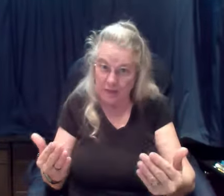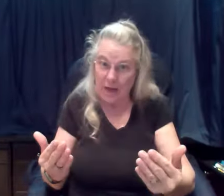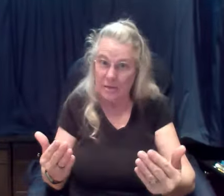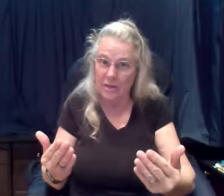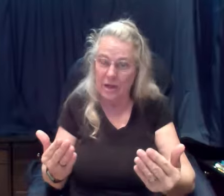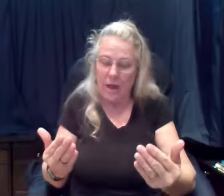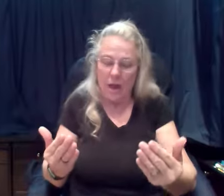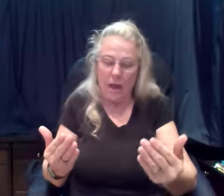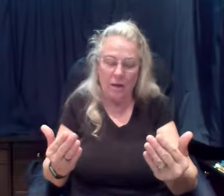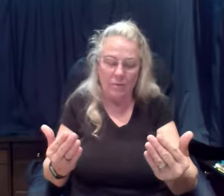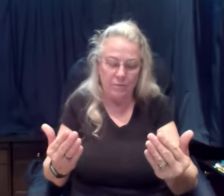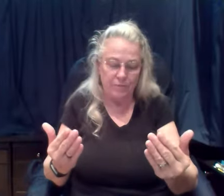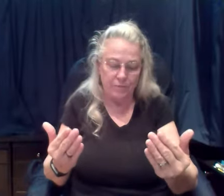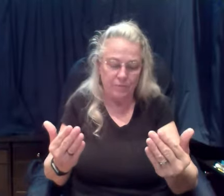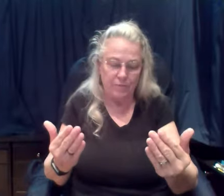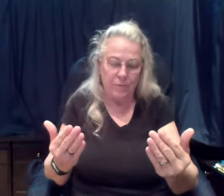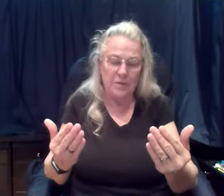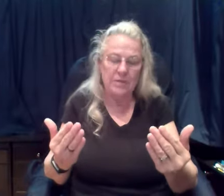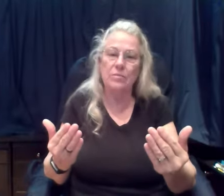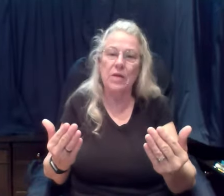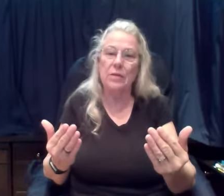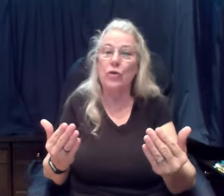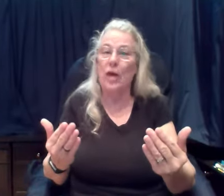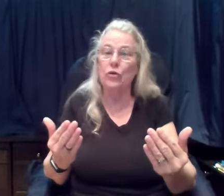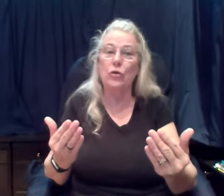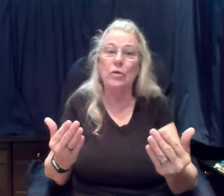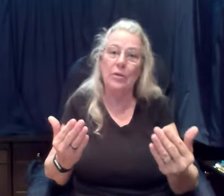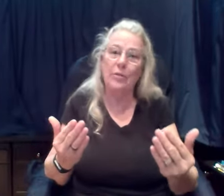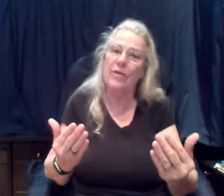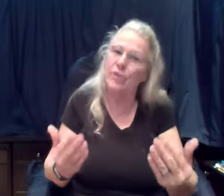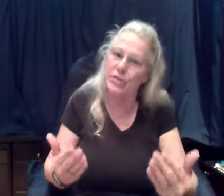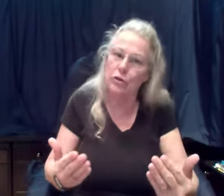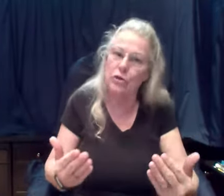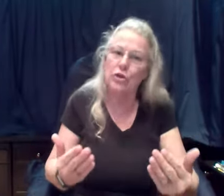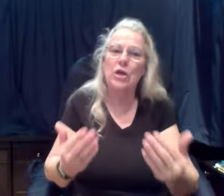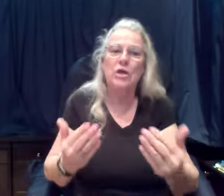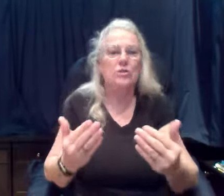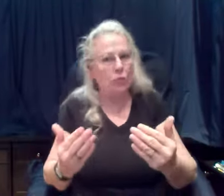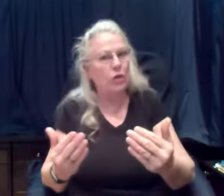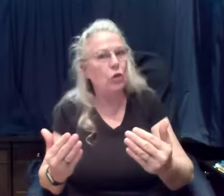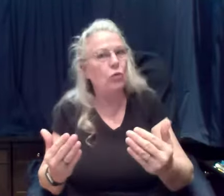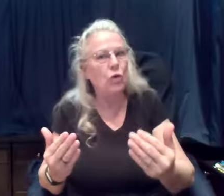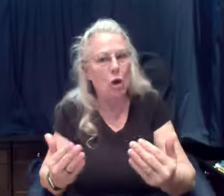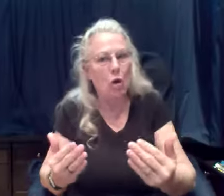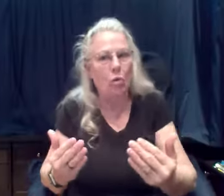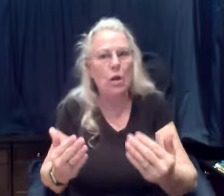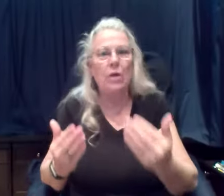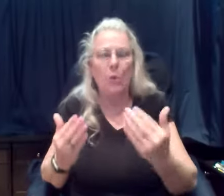says. Um, Sometimes you have to do a little bit of research so that you know that what